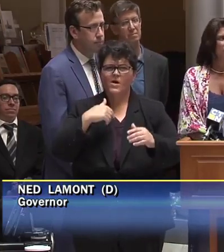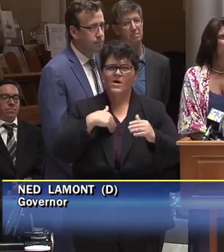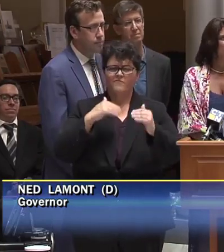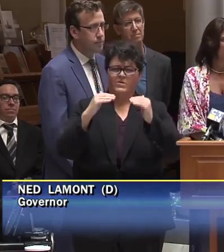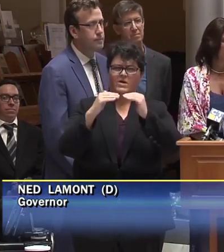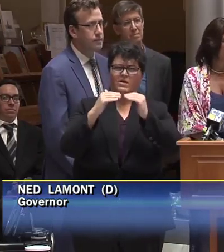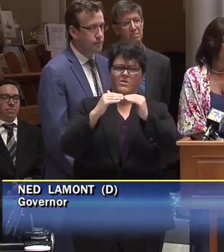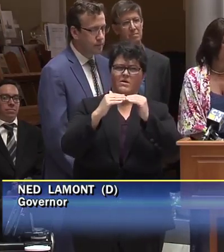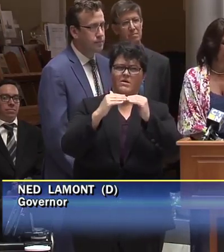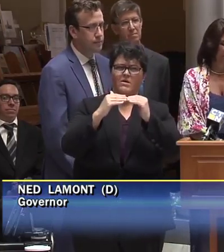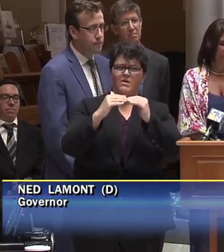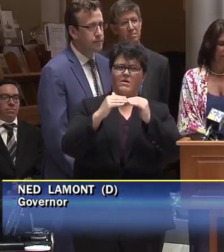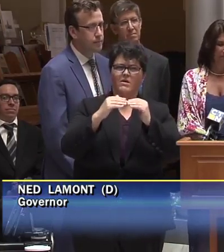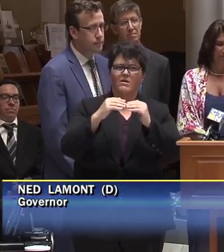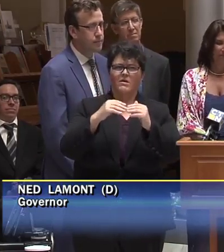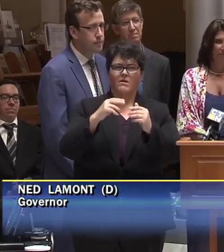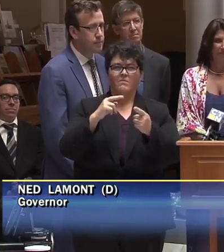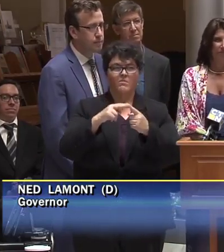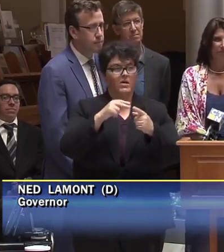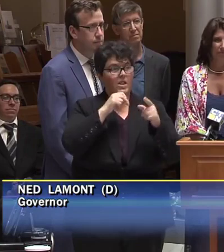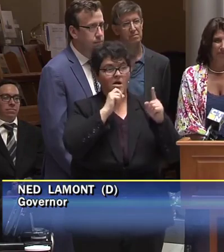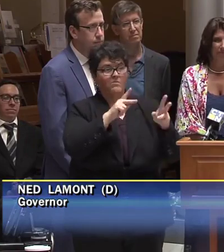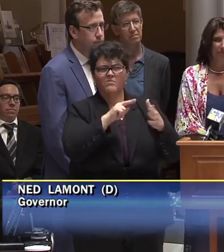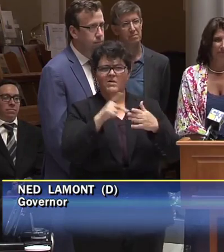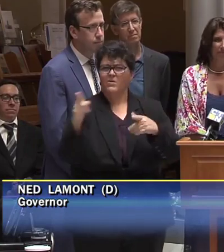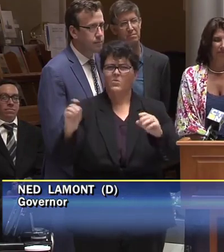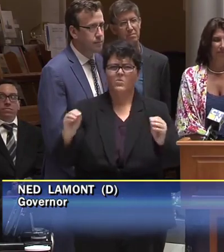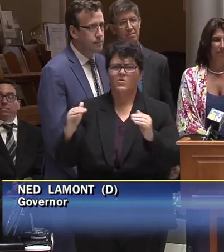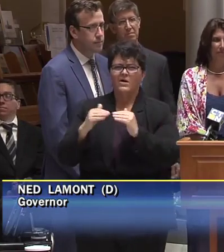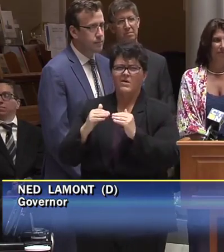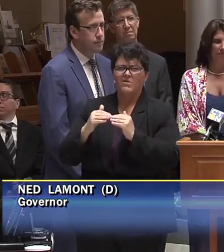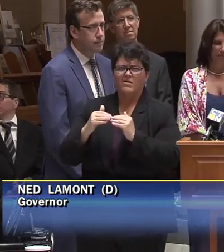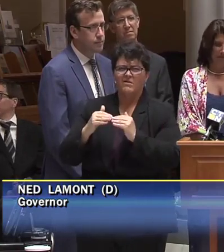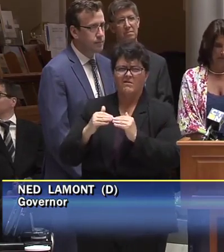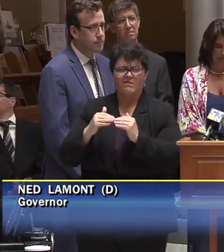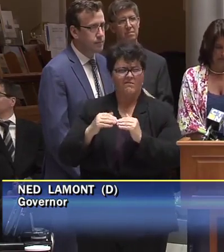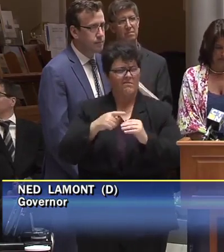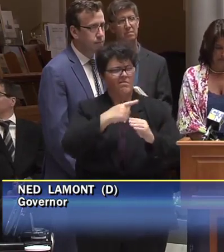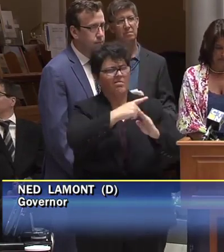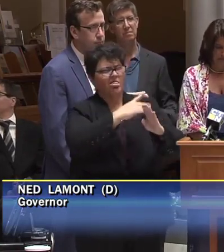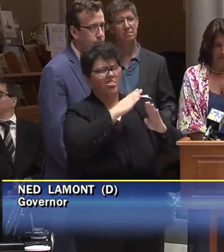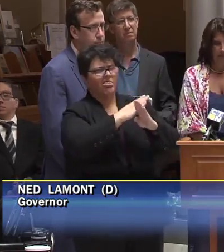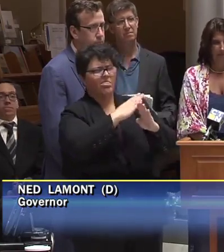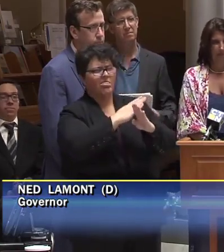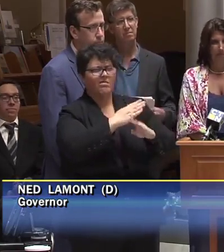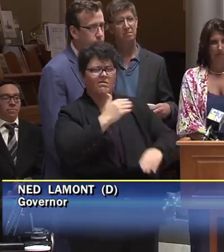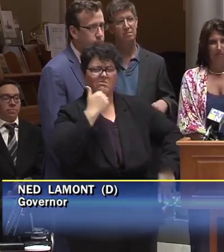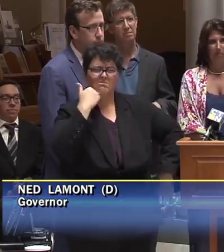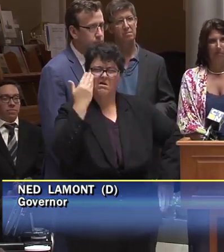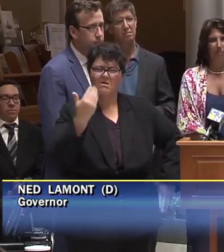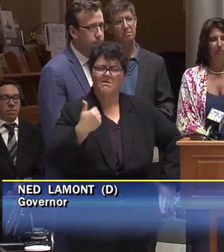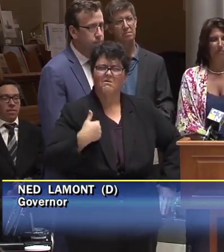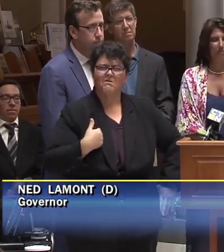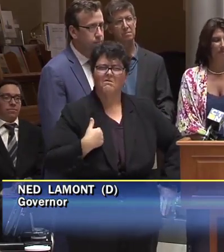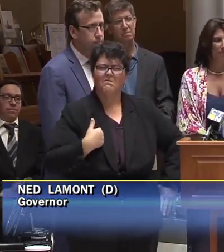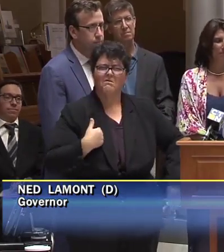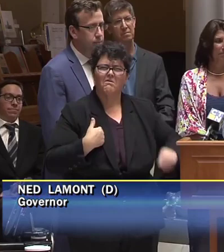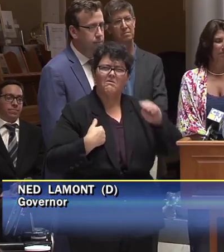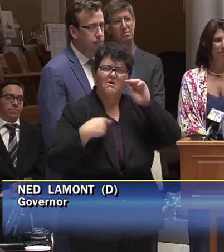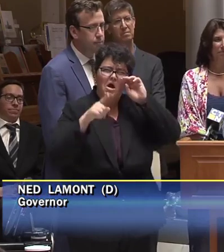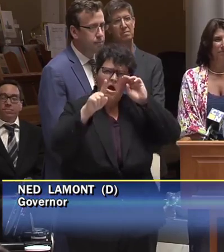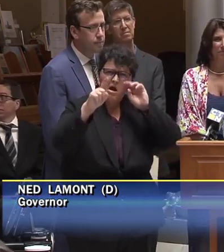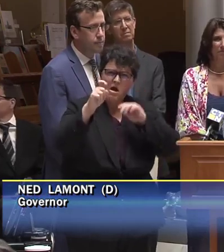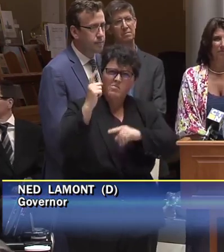And it's just shameful to me, and I found out about it by listening to you and talking to these folks, that 100 days to get your wheelchair